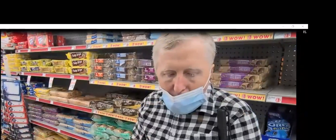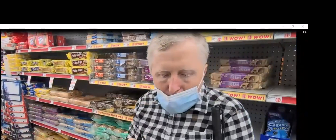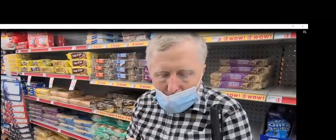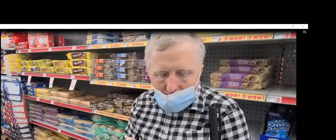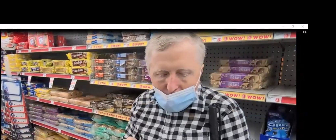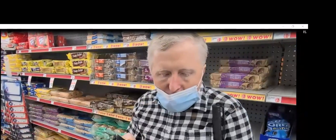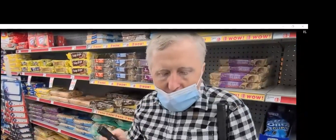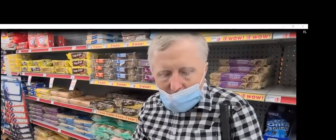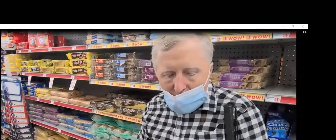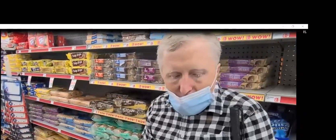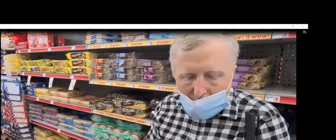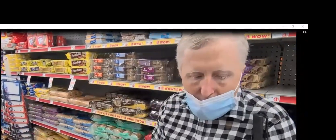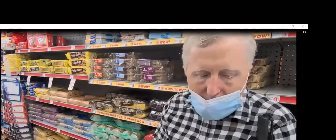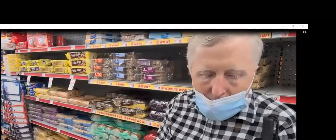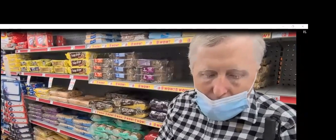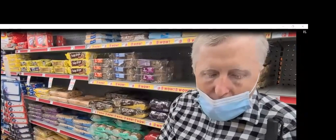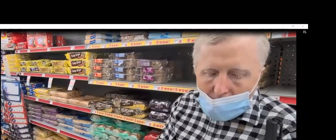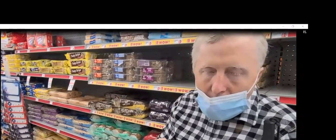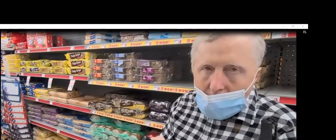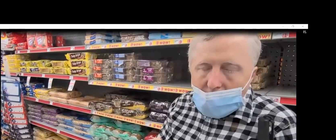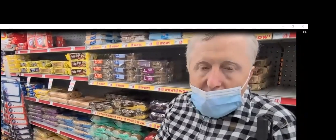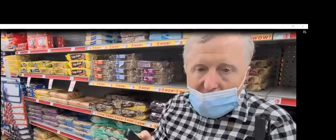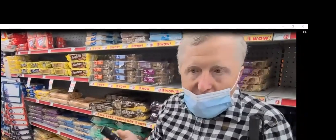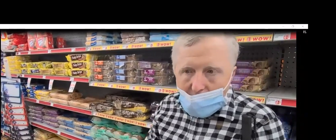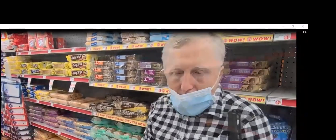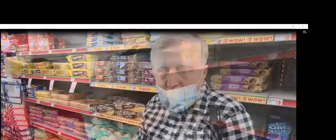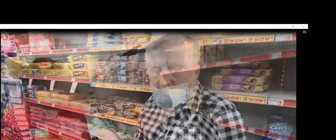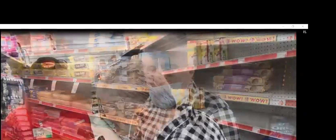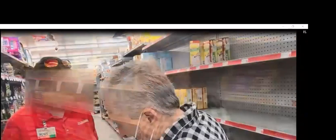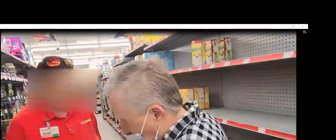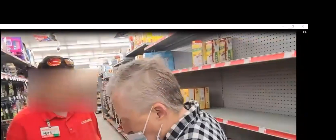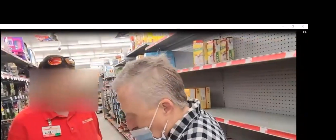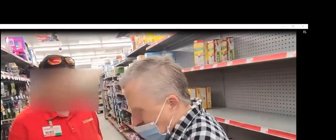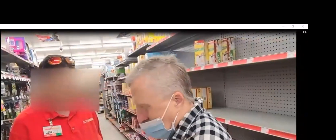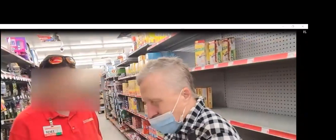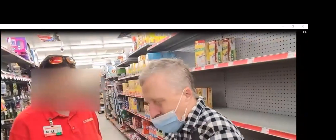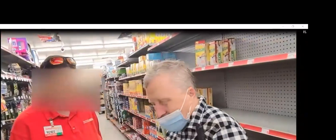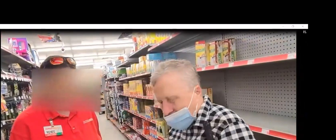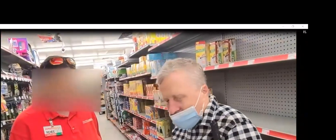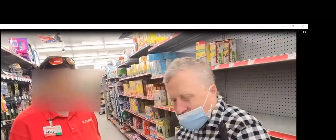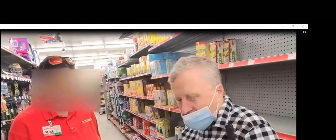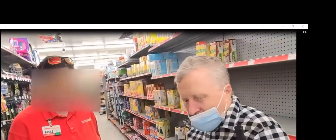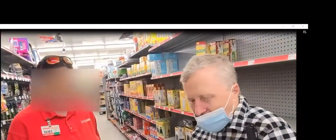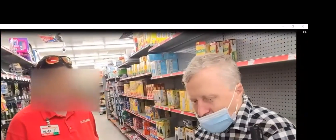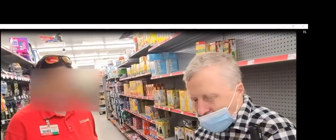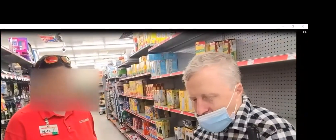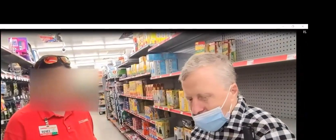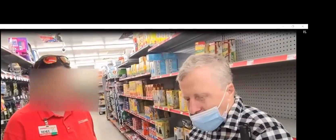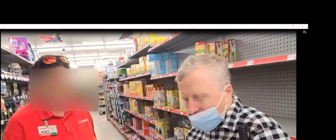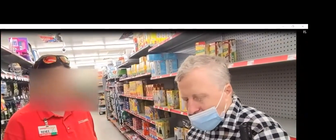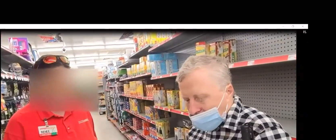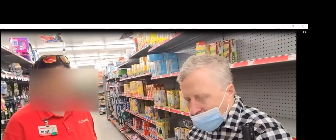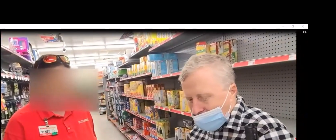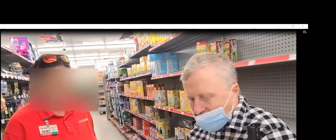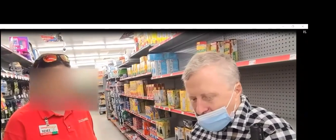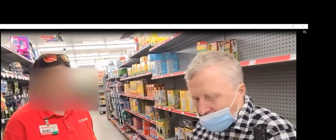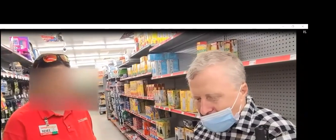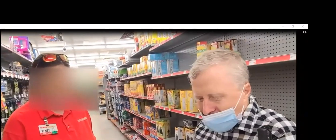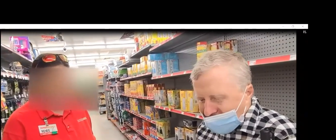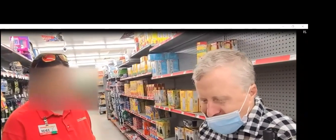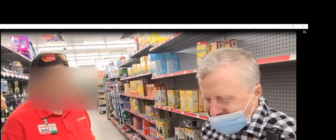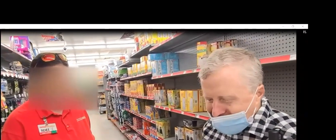I'm nonverbal, it's a good way to get help. Hi, my name is